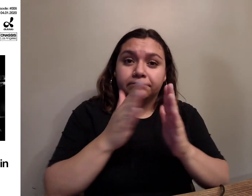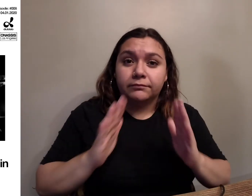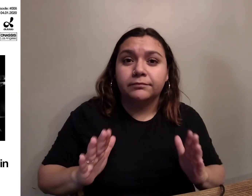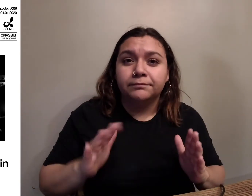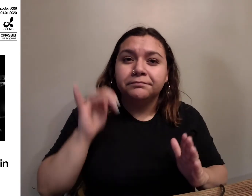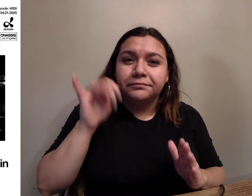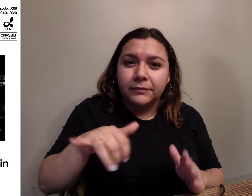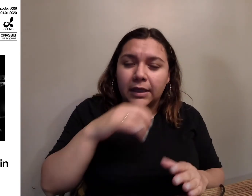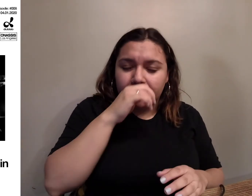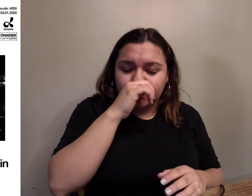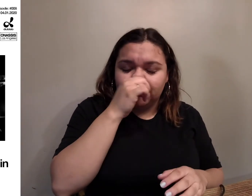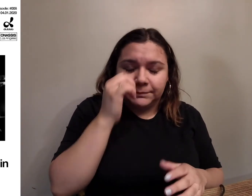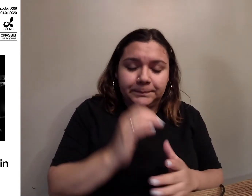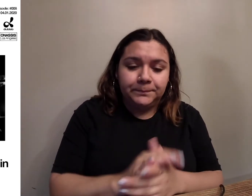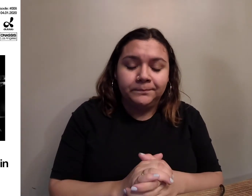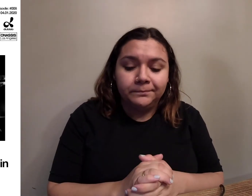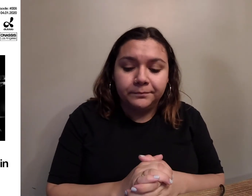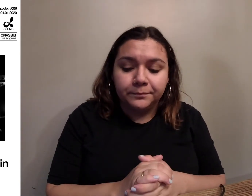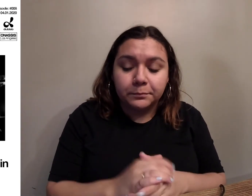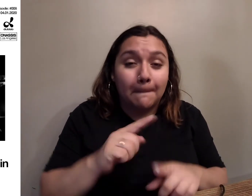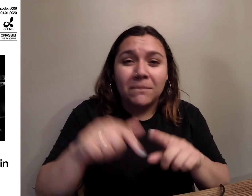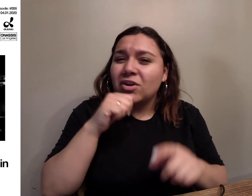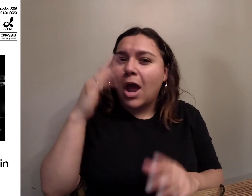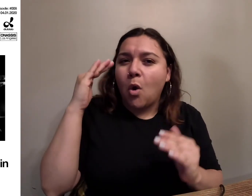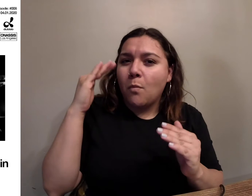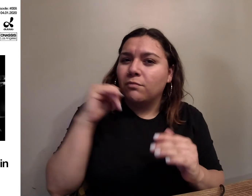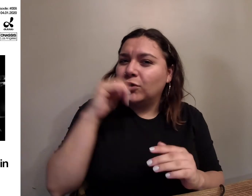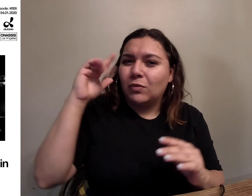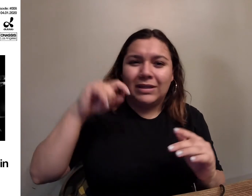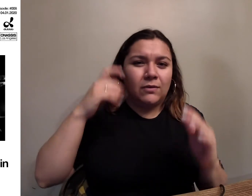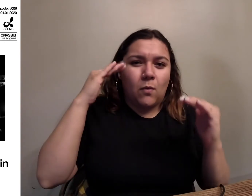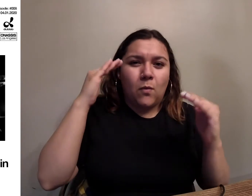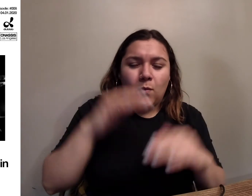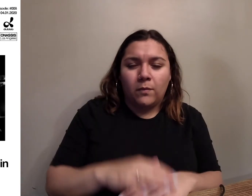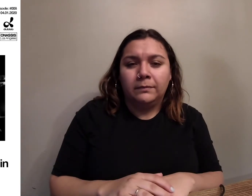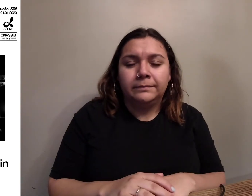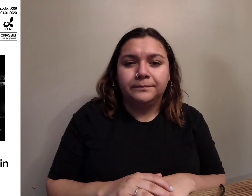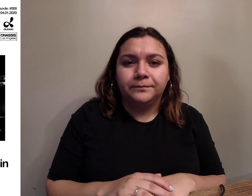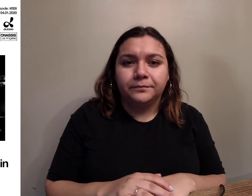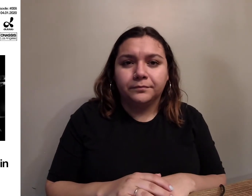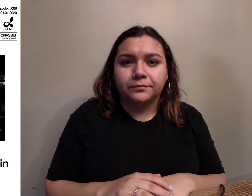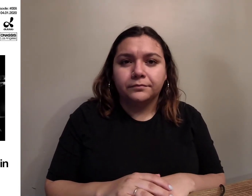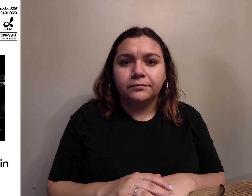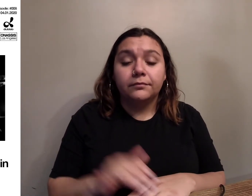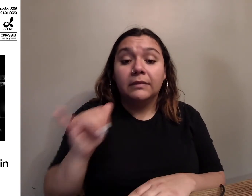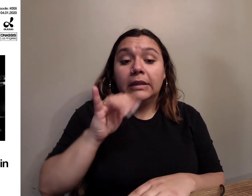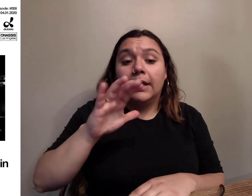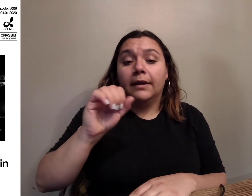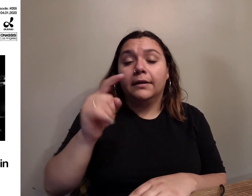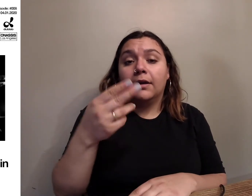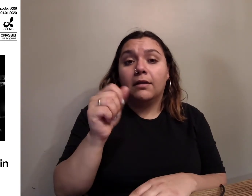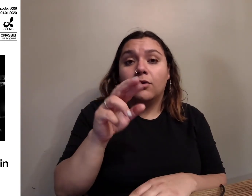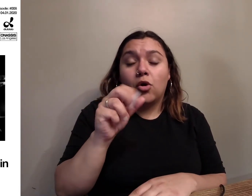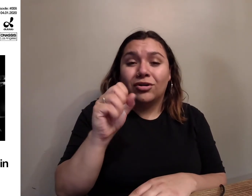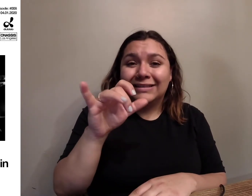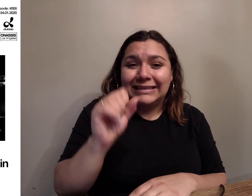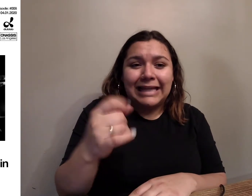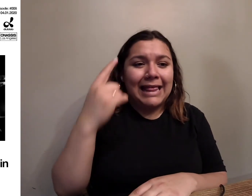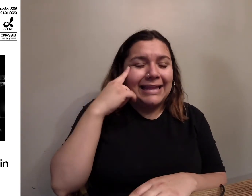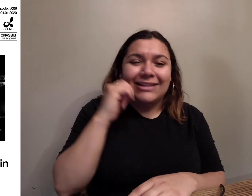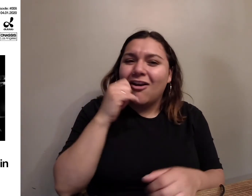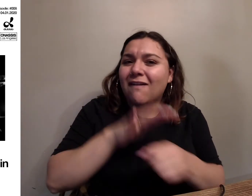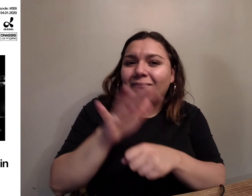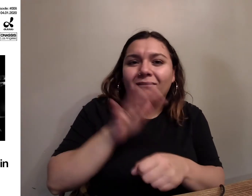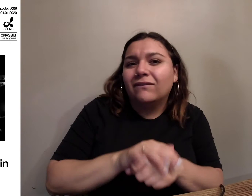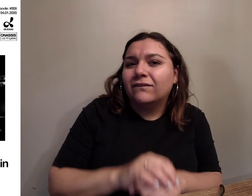steadiness to face it. But not hope. Hope, like catharsis, I think it sells things too short. About